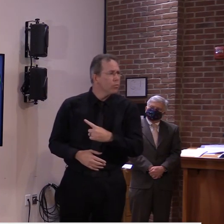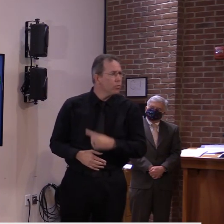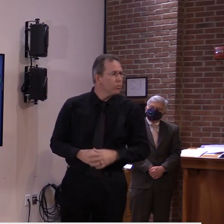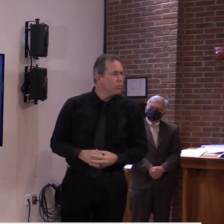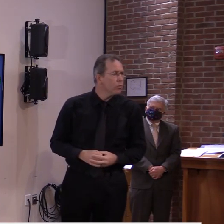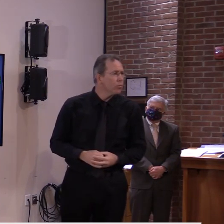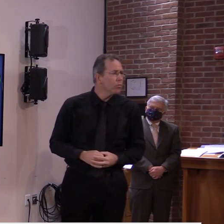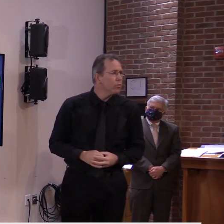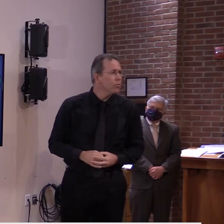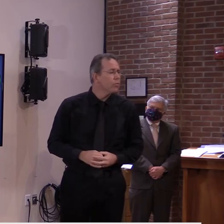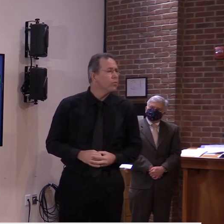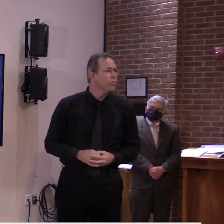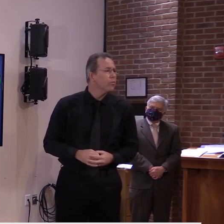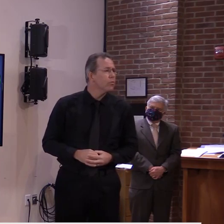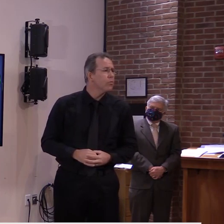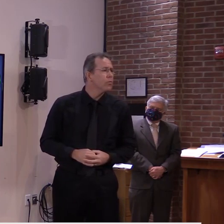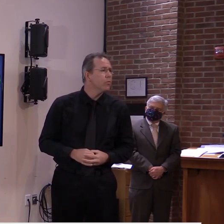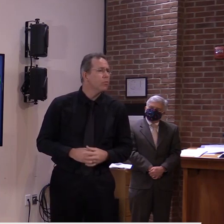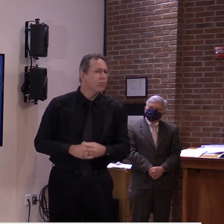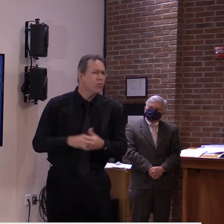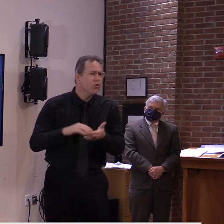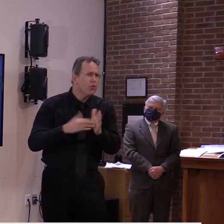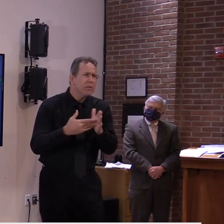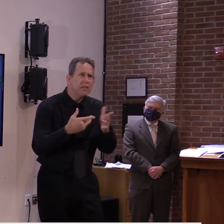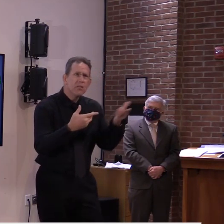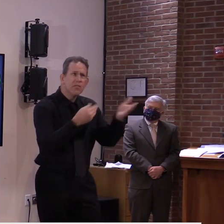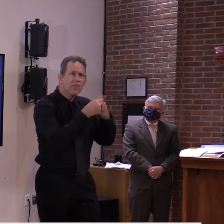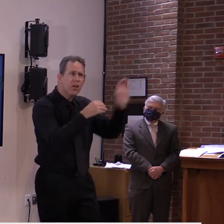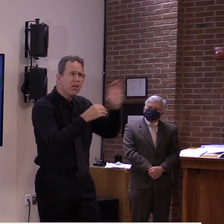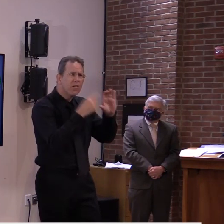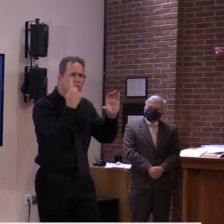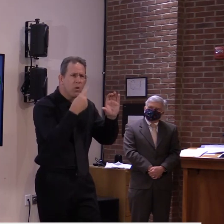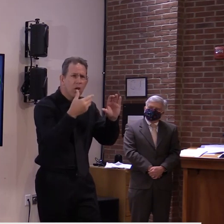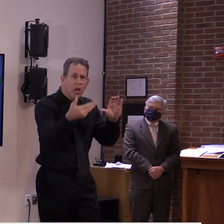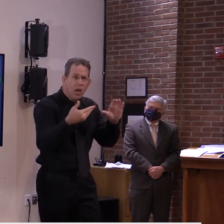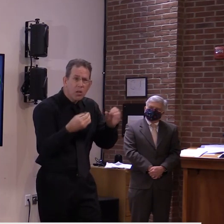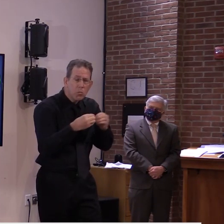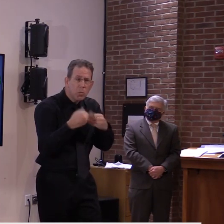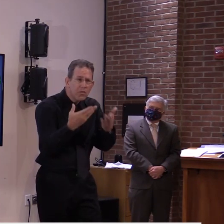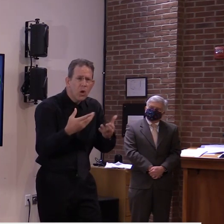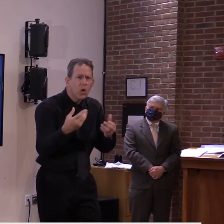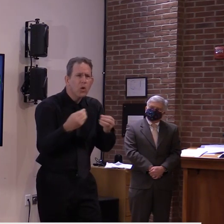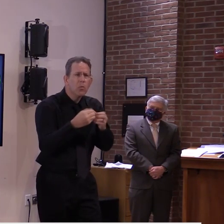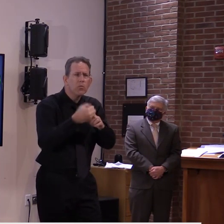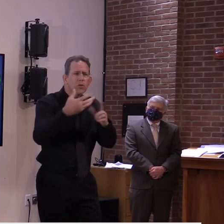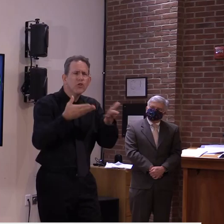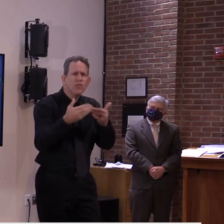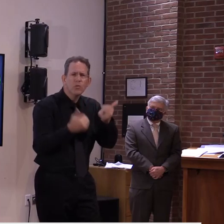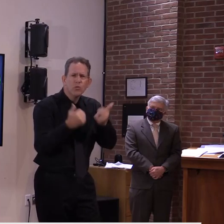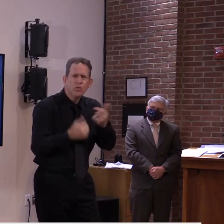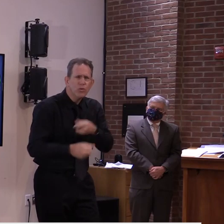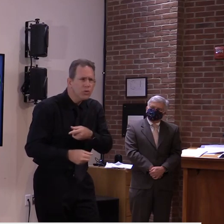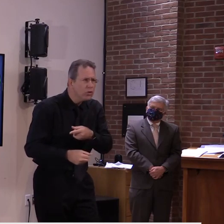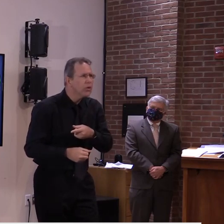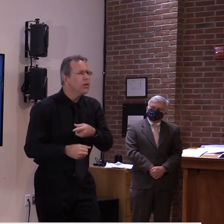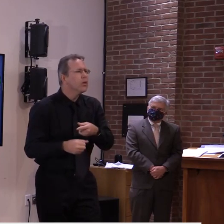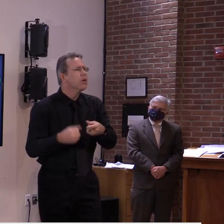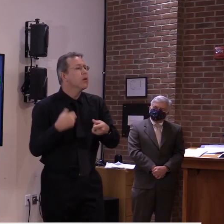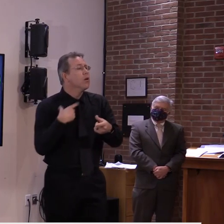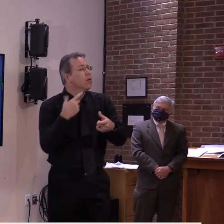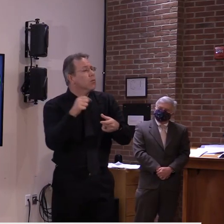more providers in Vermont, or providers who can serve Yes, it's a mix of both. So we've been able